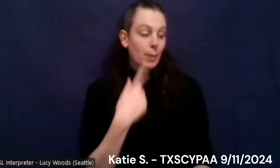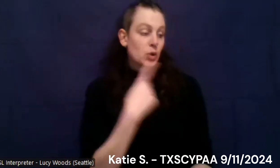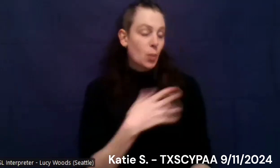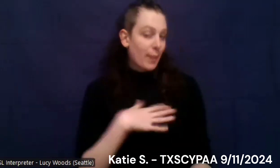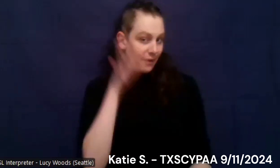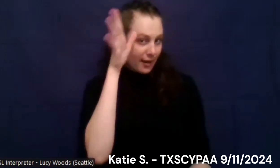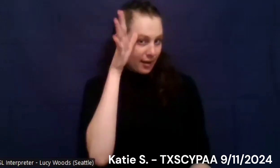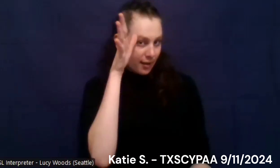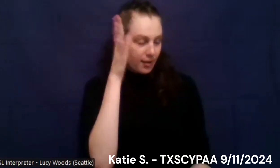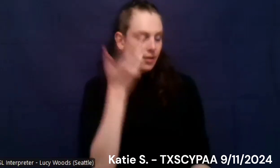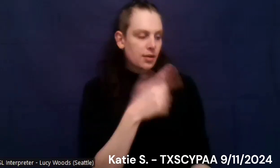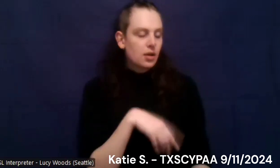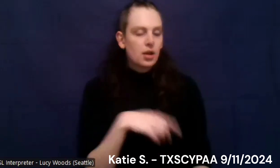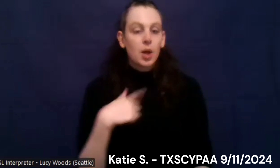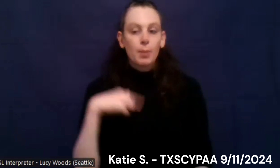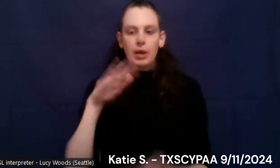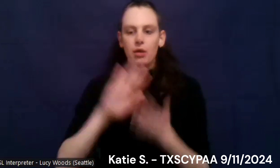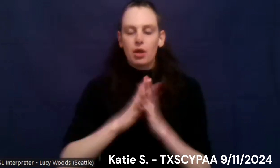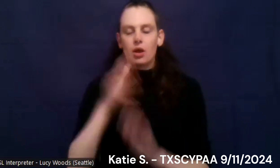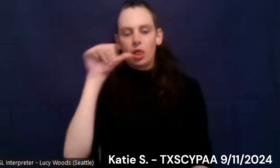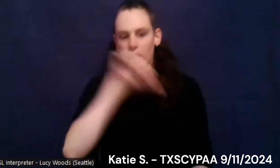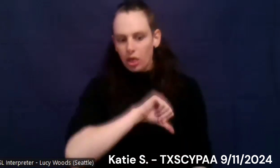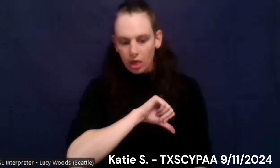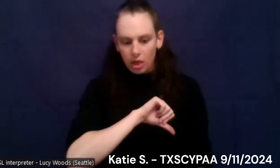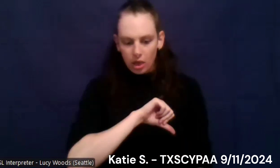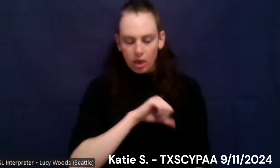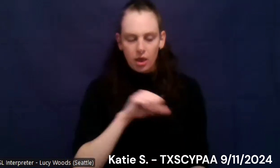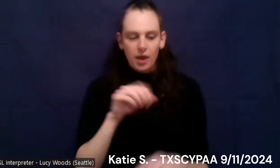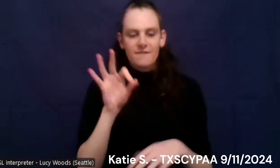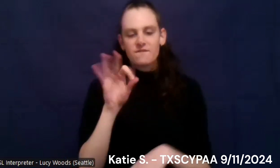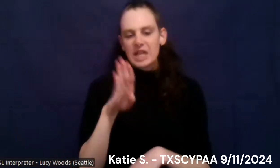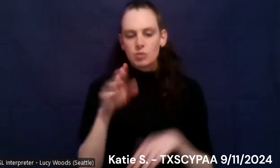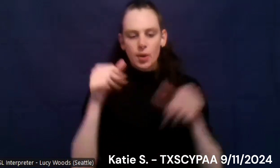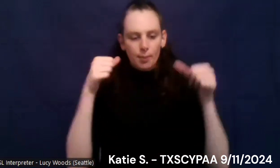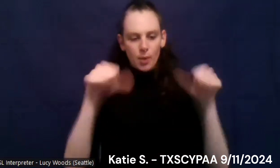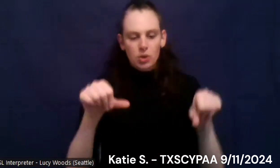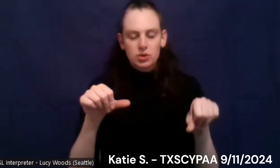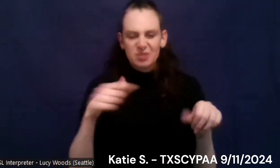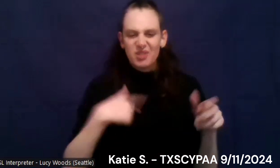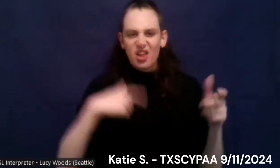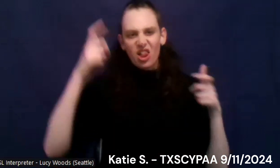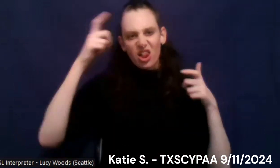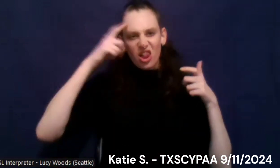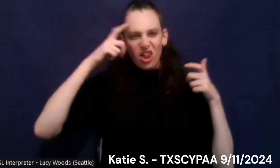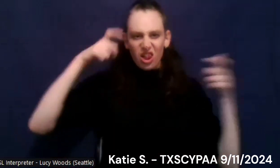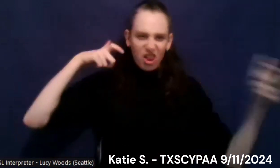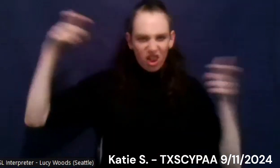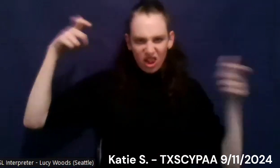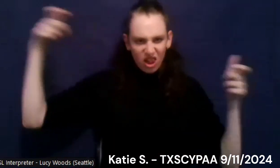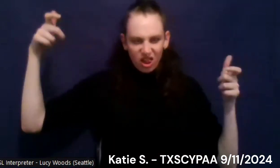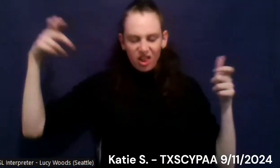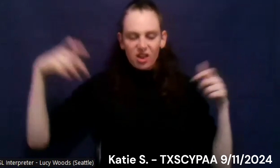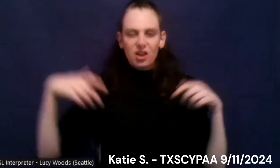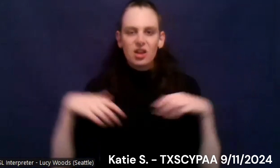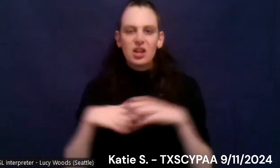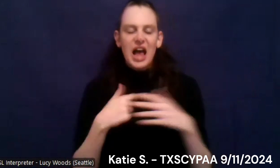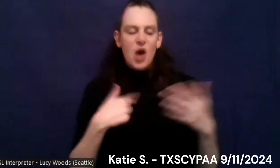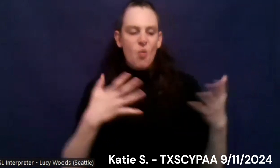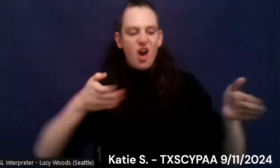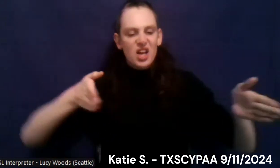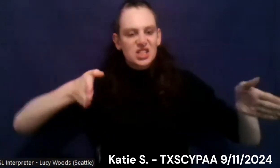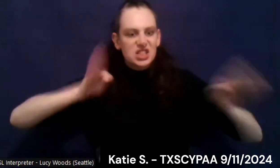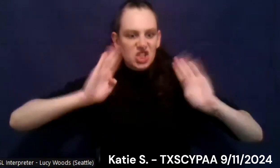and I made a Facebook post, which was like so much ego, like I wanted